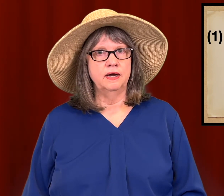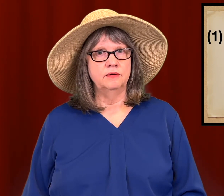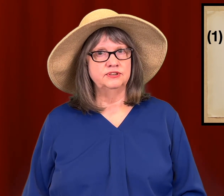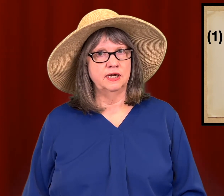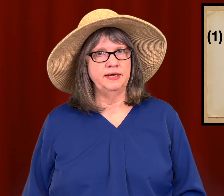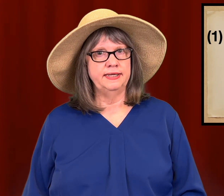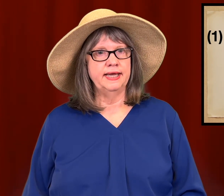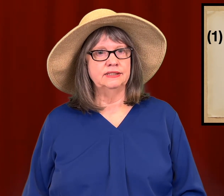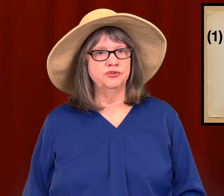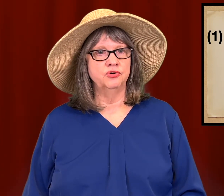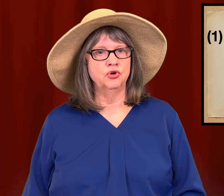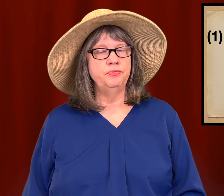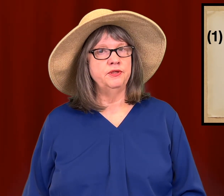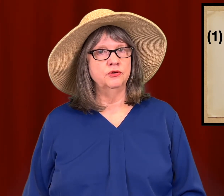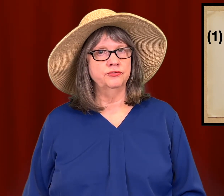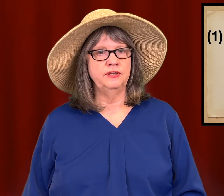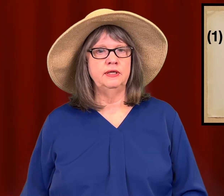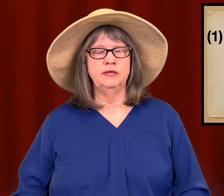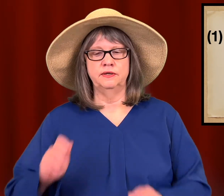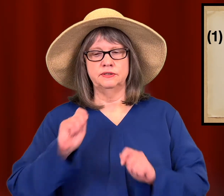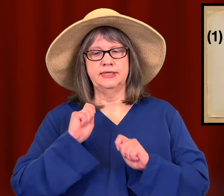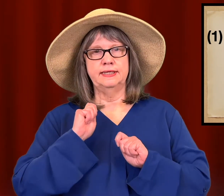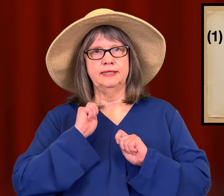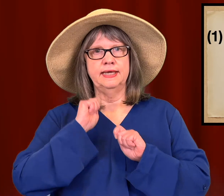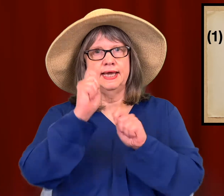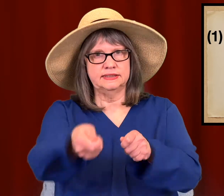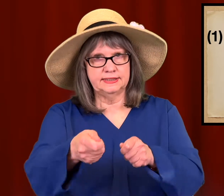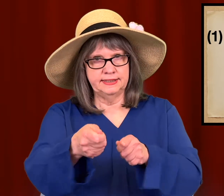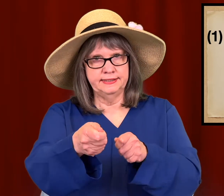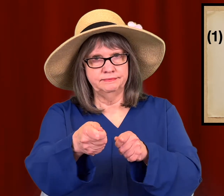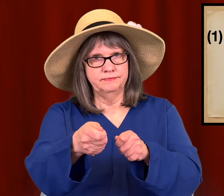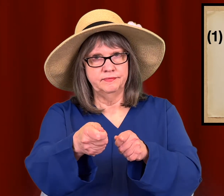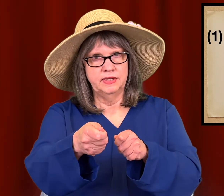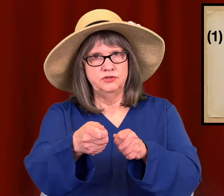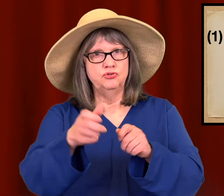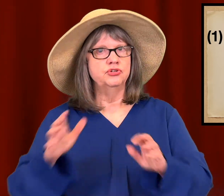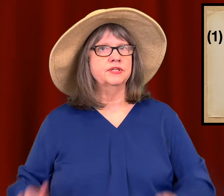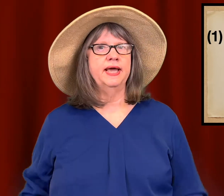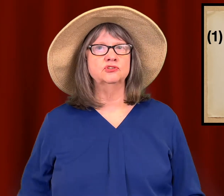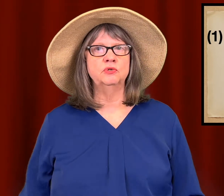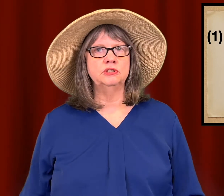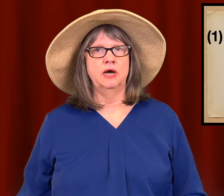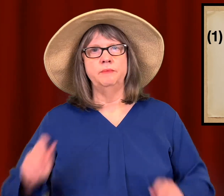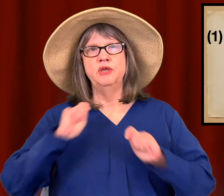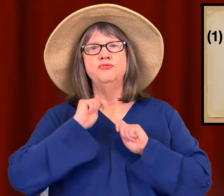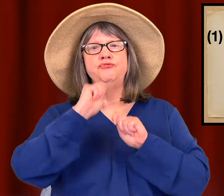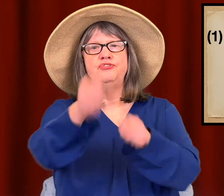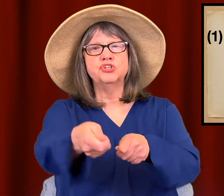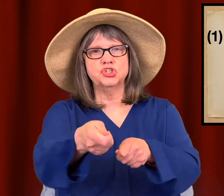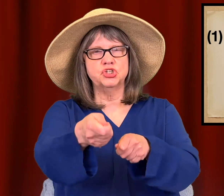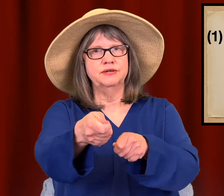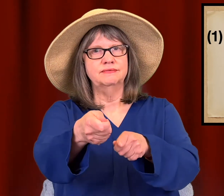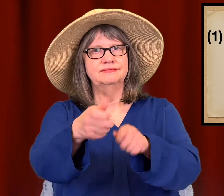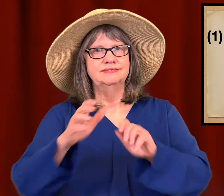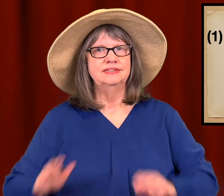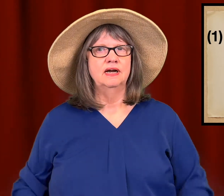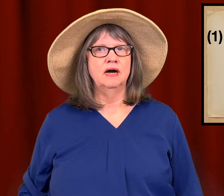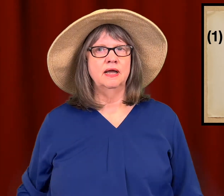of signing it as a verb that you'll see is casting. You just cast one time. Fish. I